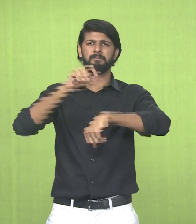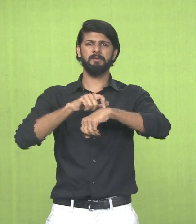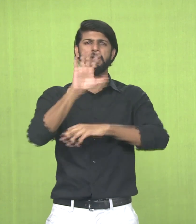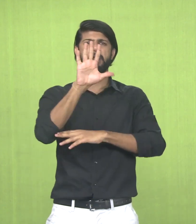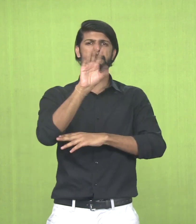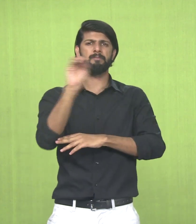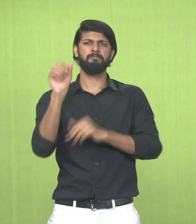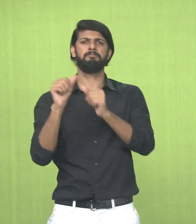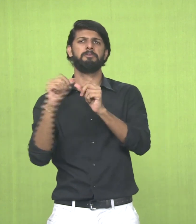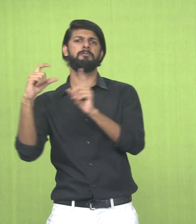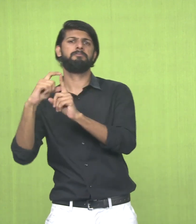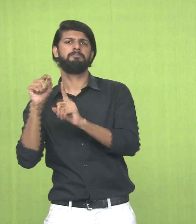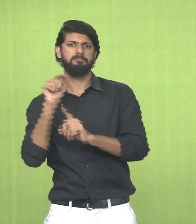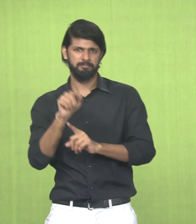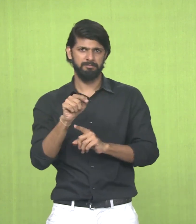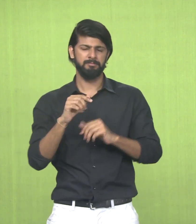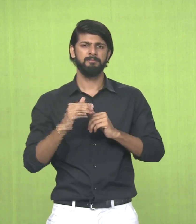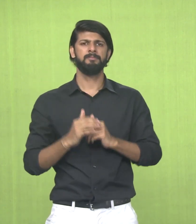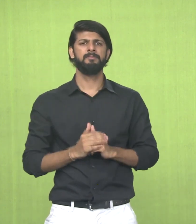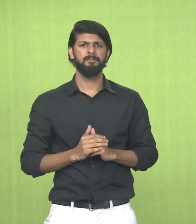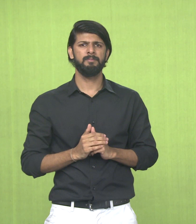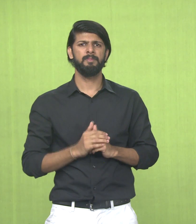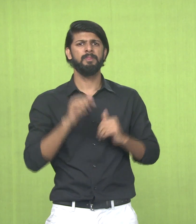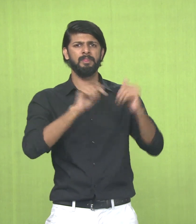The period is 500 AD or the 5th century,